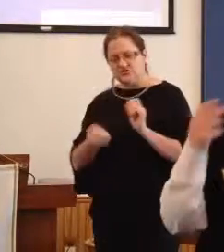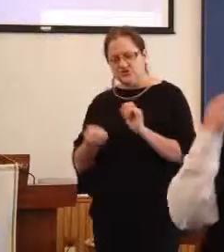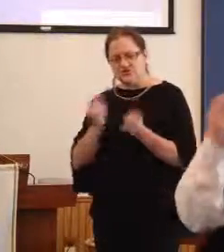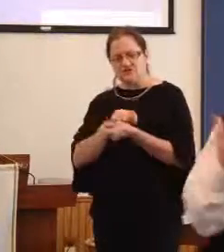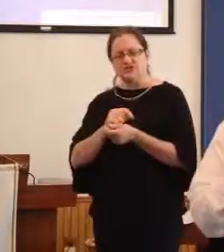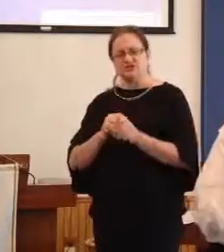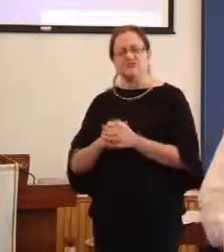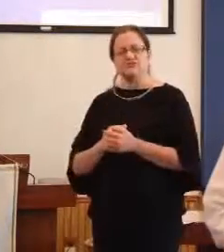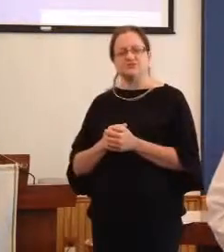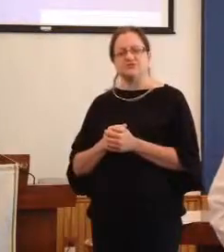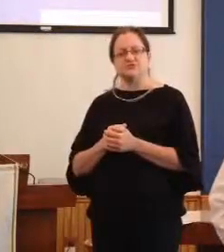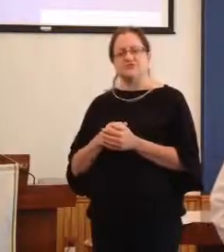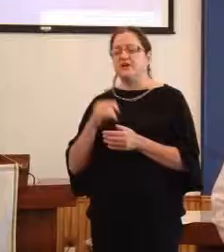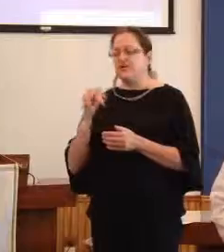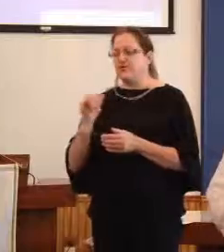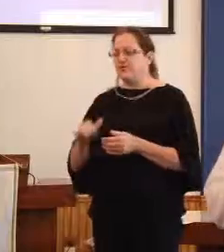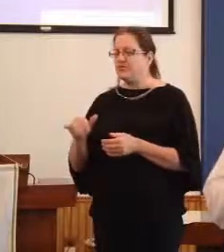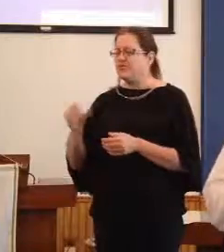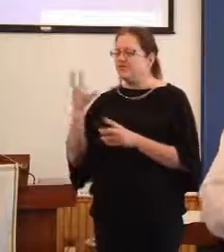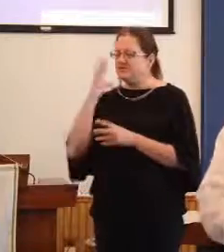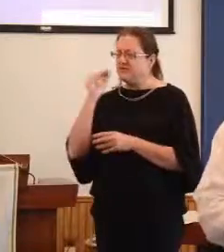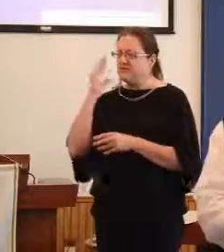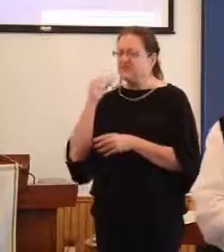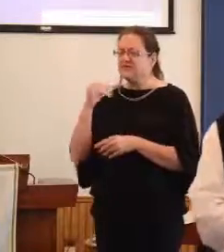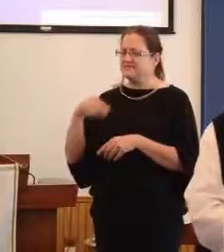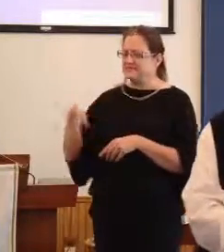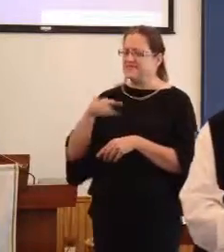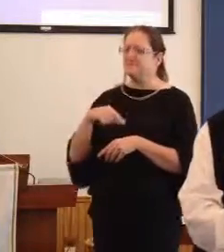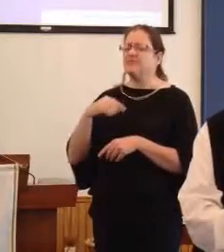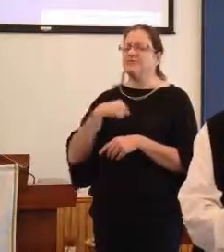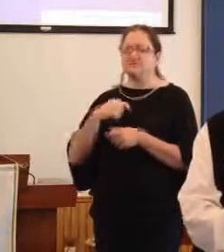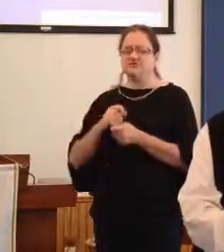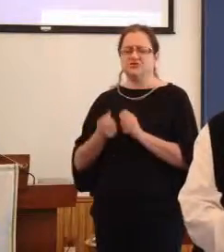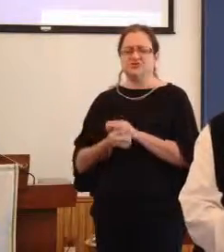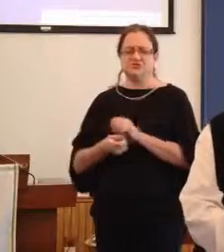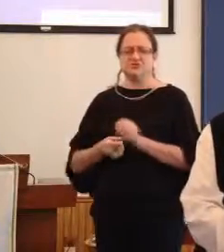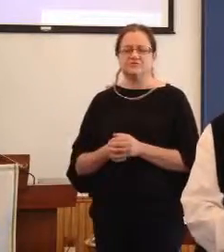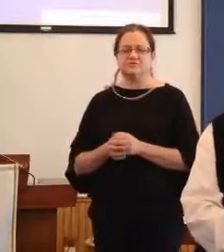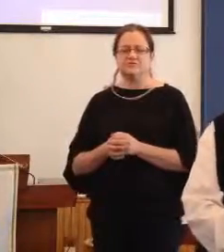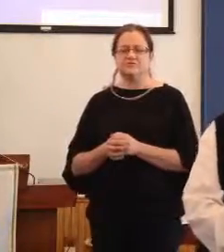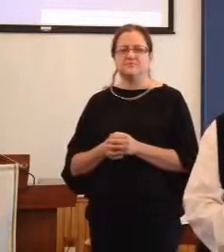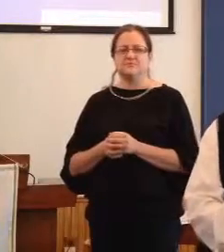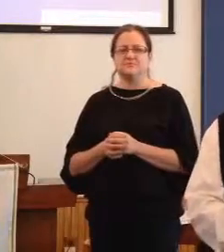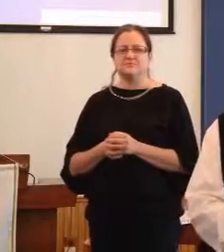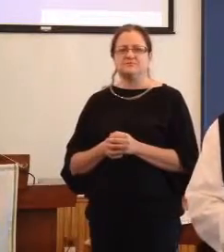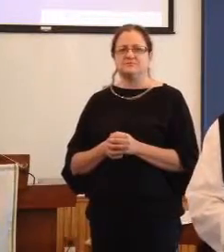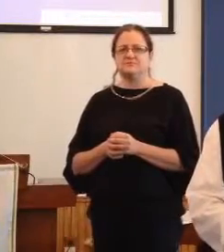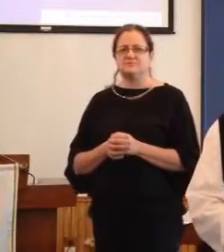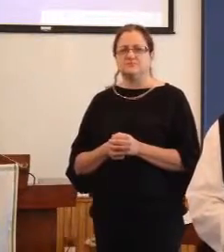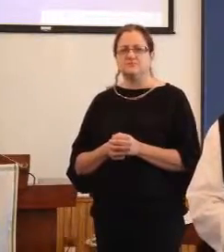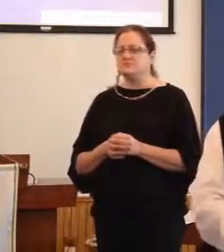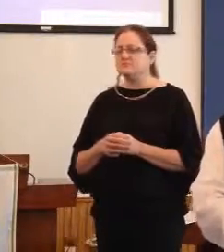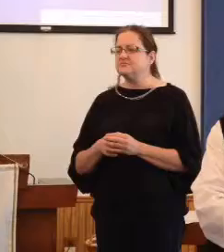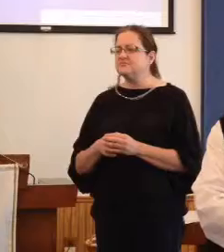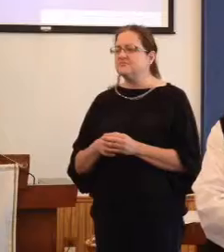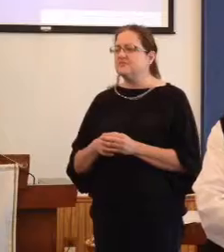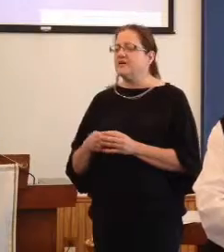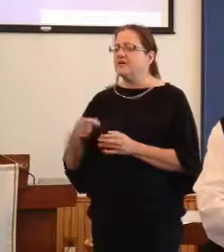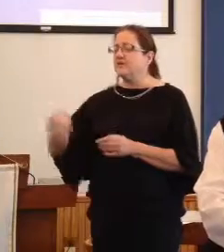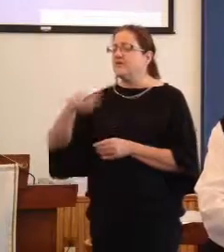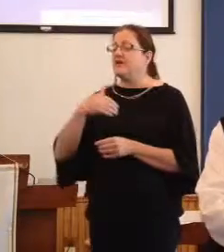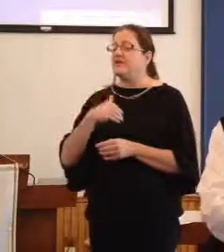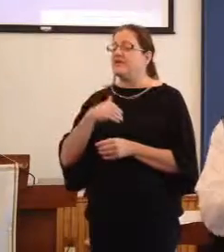changed by these experiences. After all, they'd started out following an itinerant